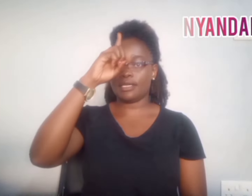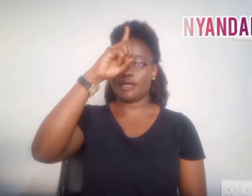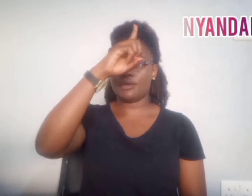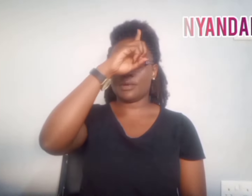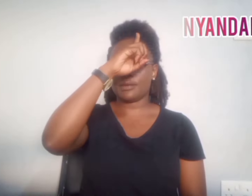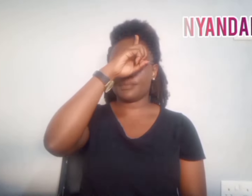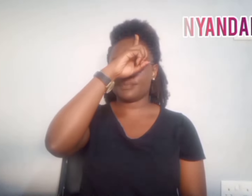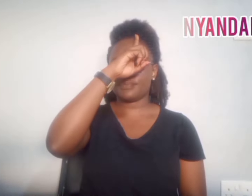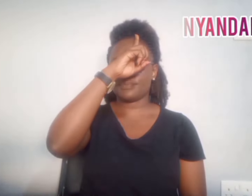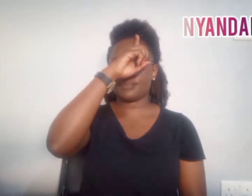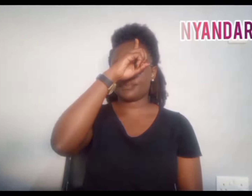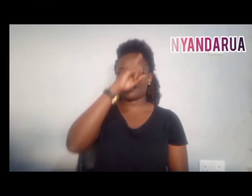Nyandarua.